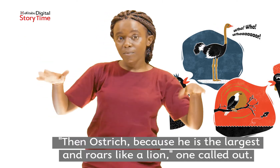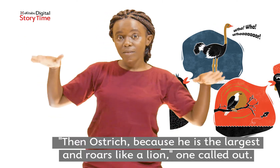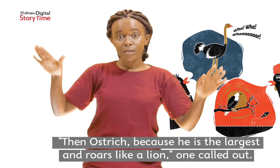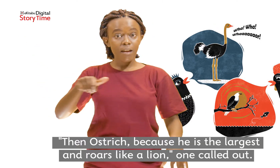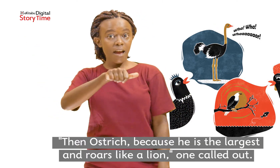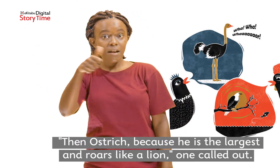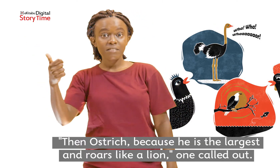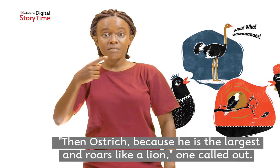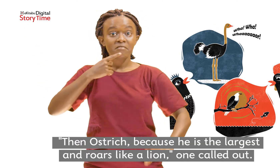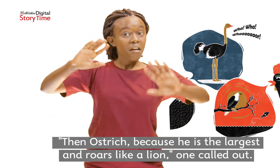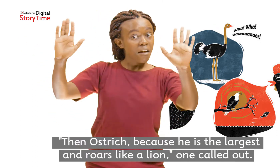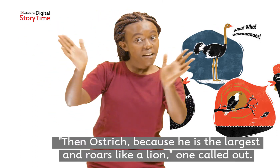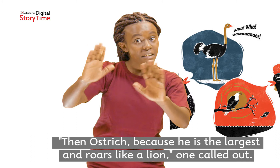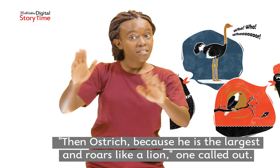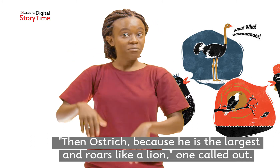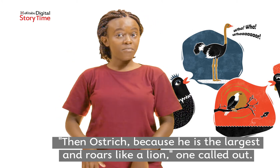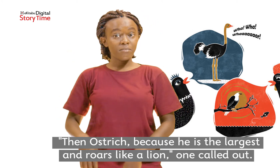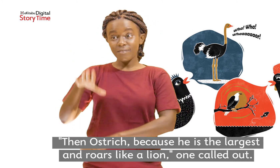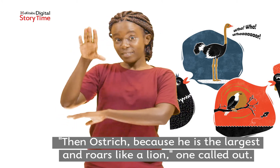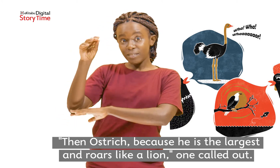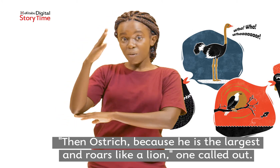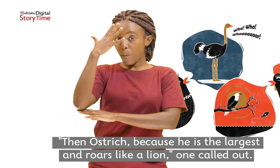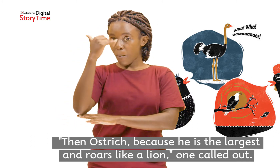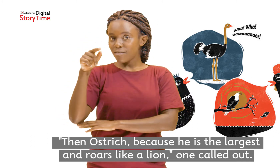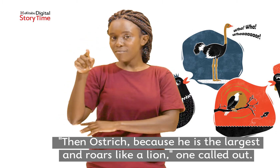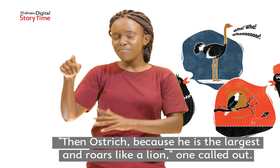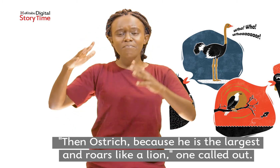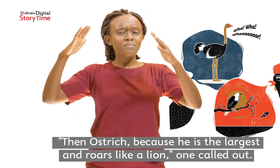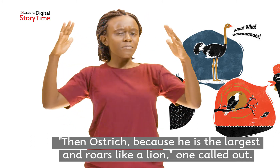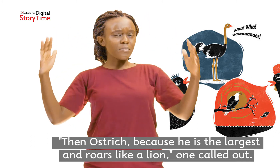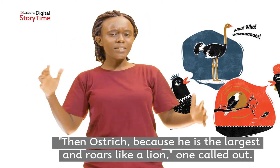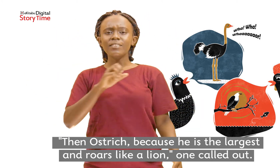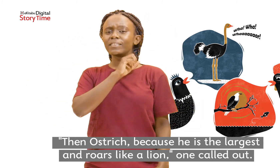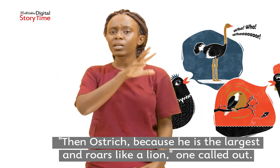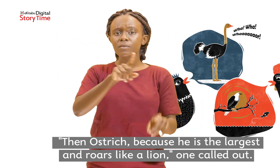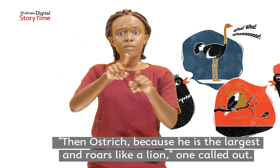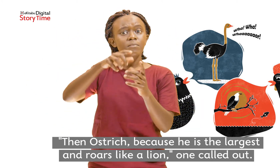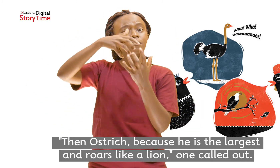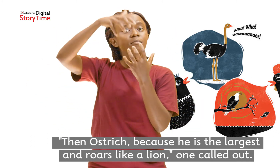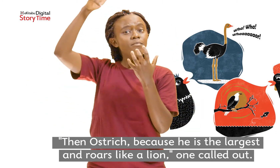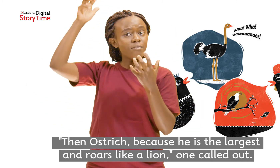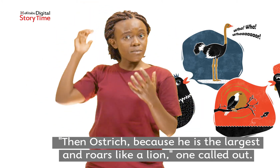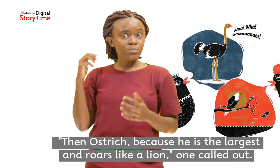Then ostrich, because he's the largest and roars like a lion, one called